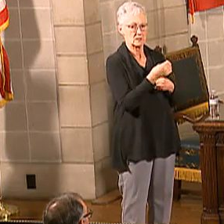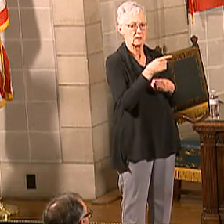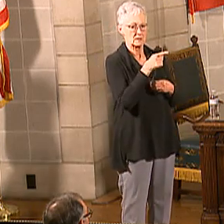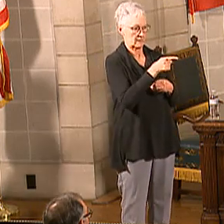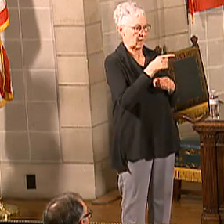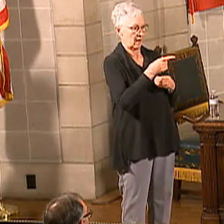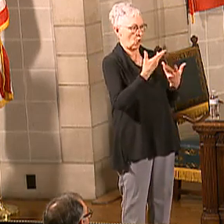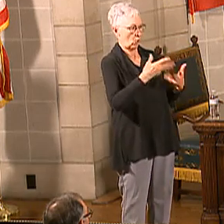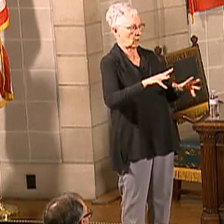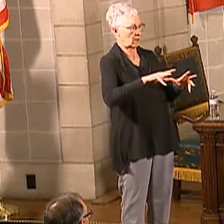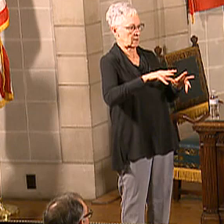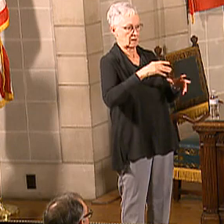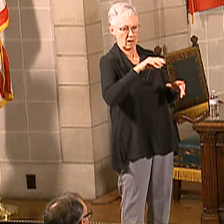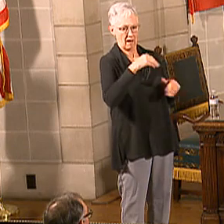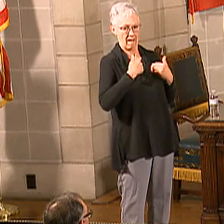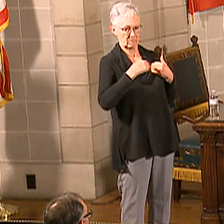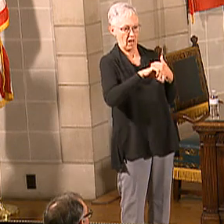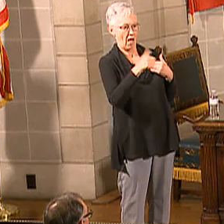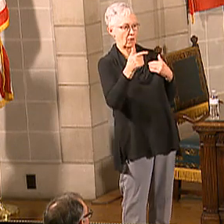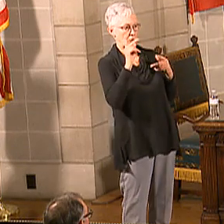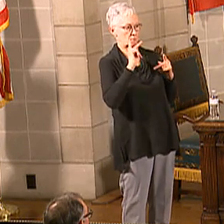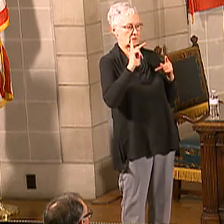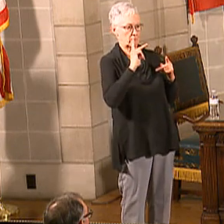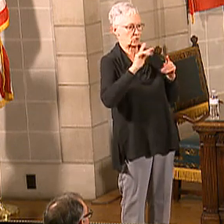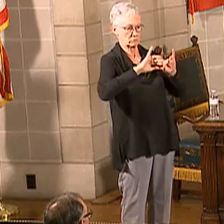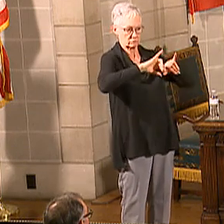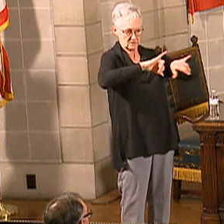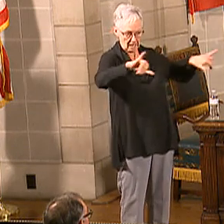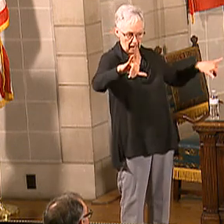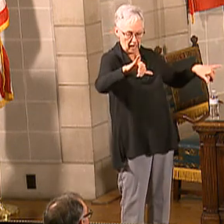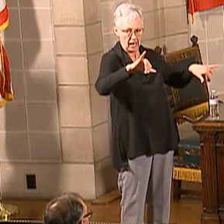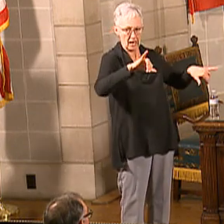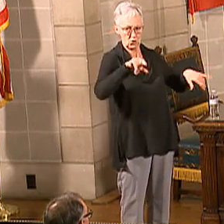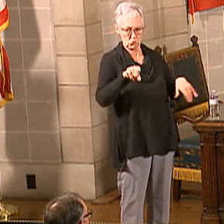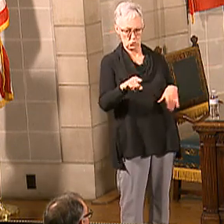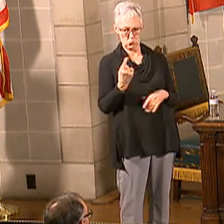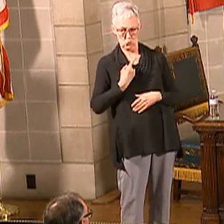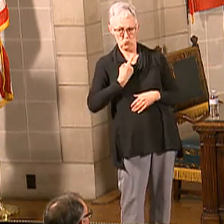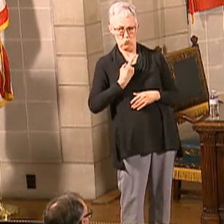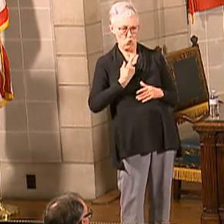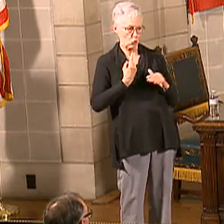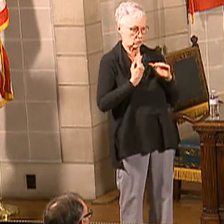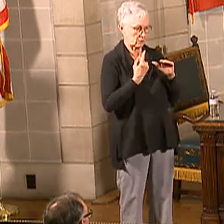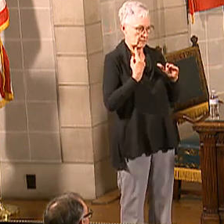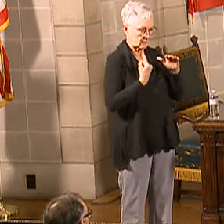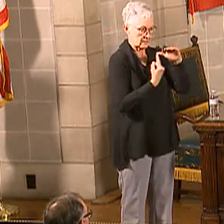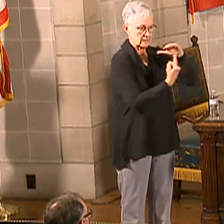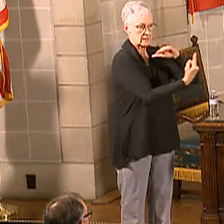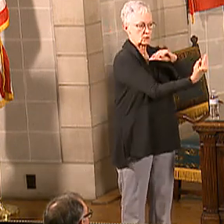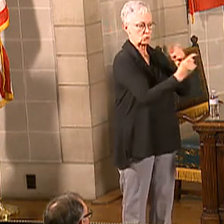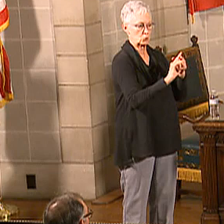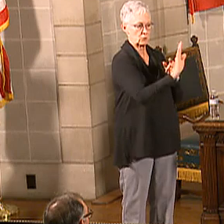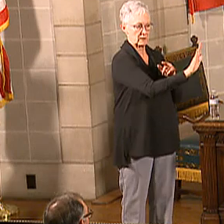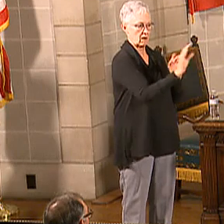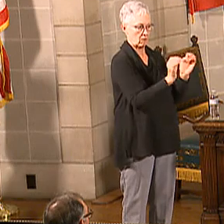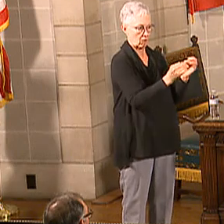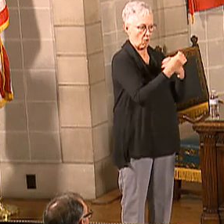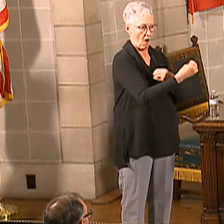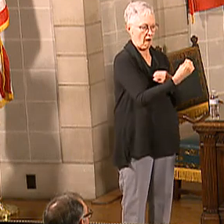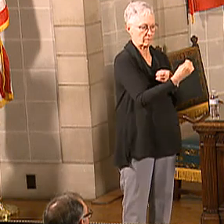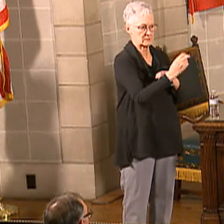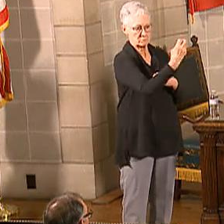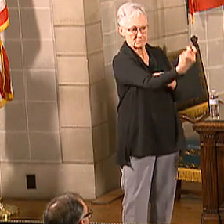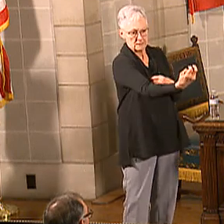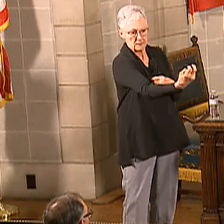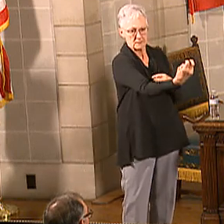just by showing up. So this is very important. They will run you through the screens of testing you for influenza A and influenza B. Then the healthcare